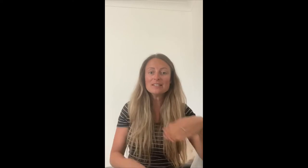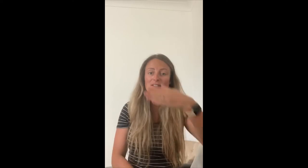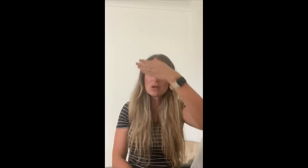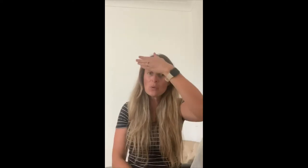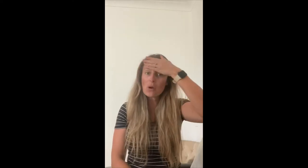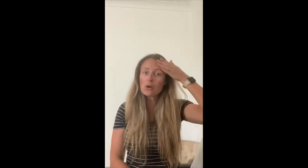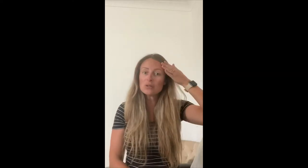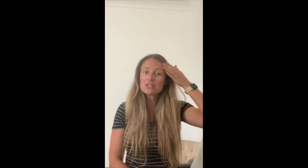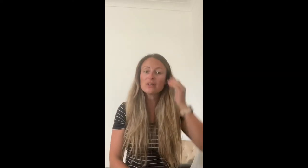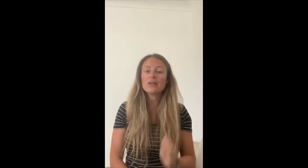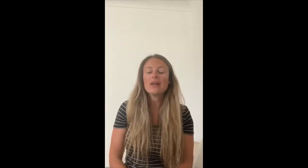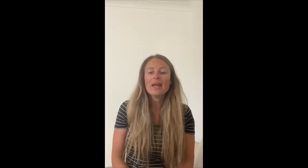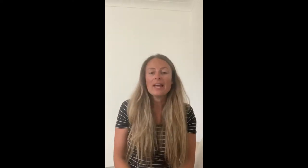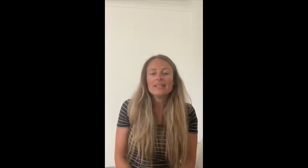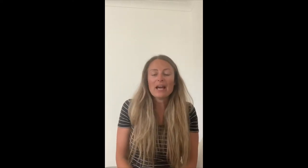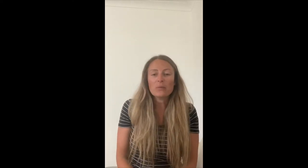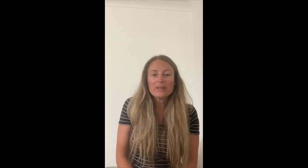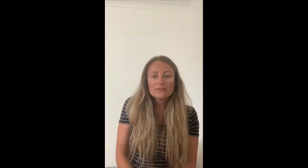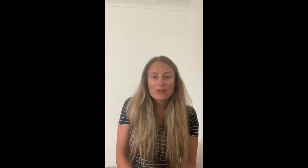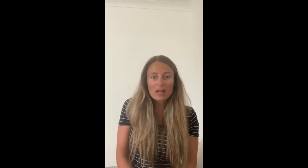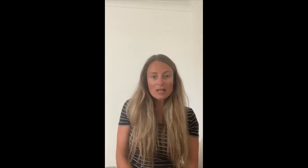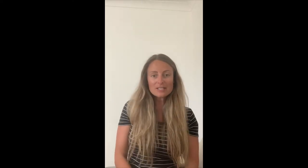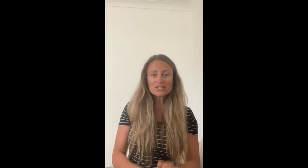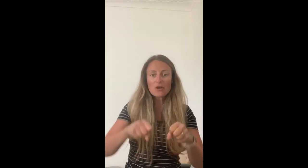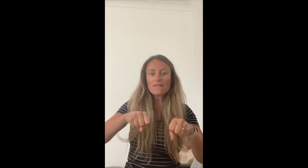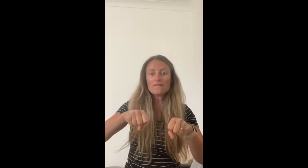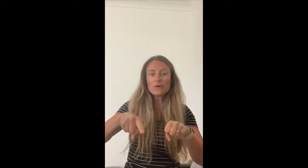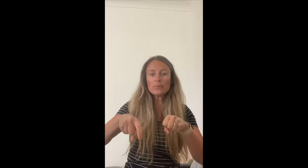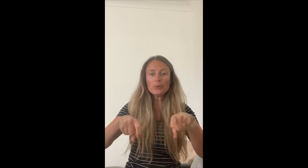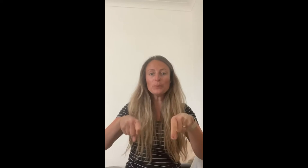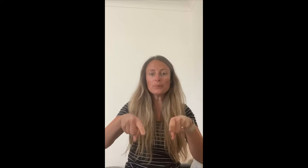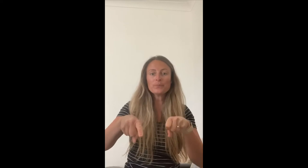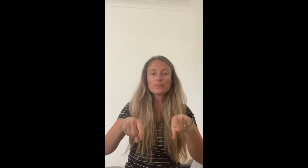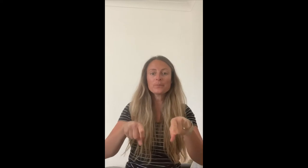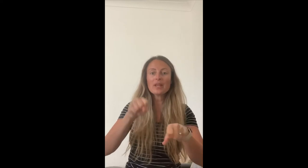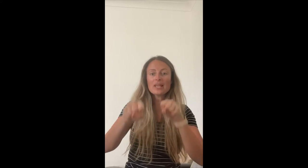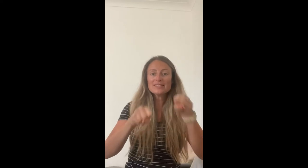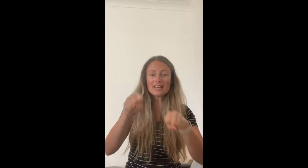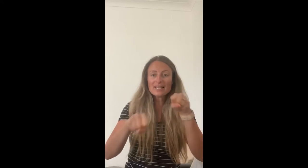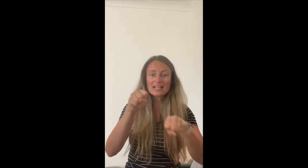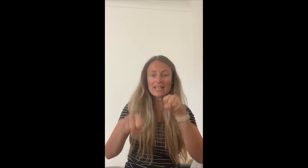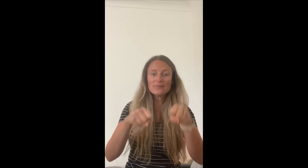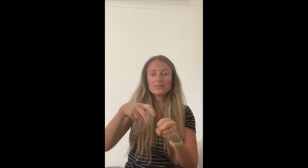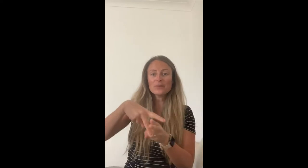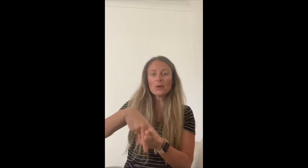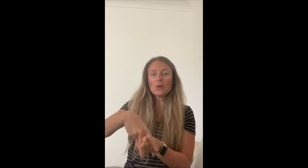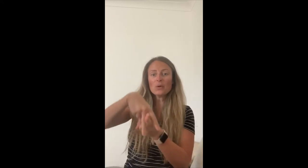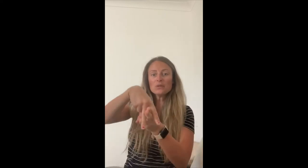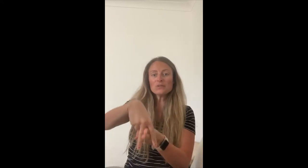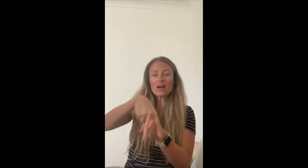so hot. Now, we've learned football, cycling, horse